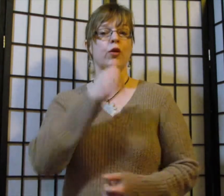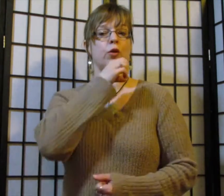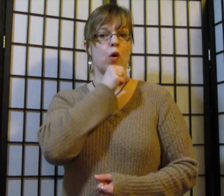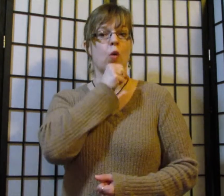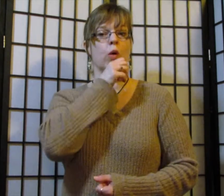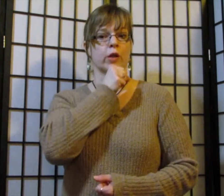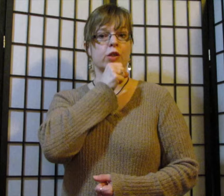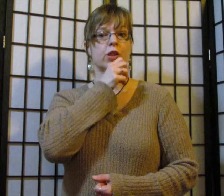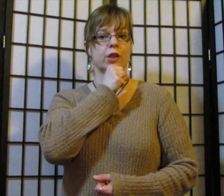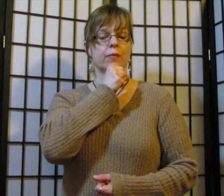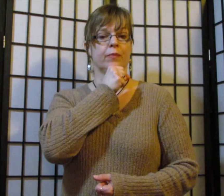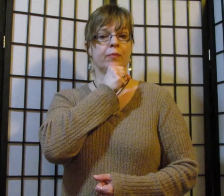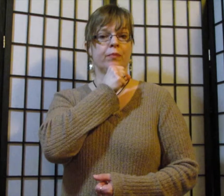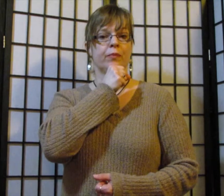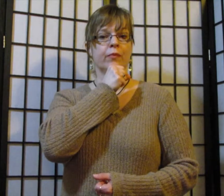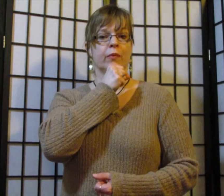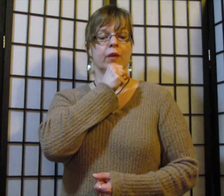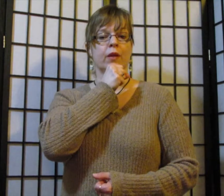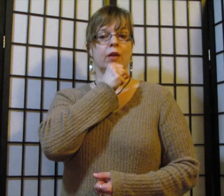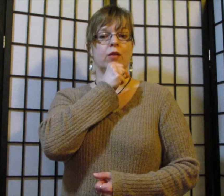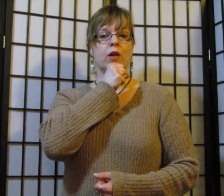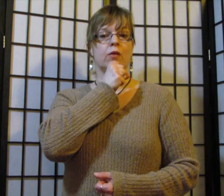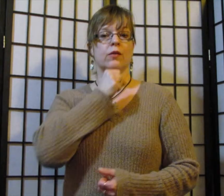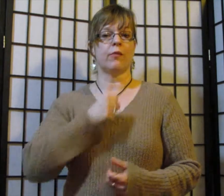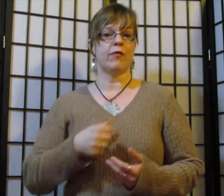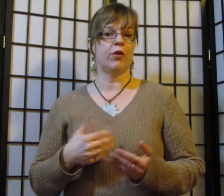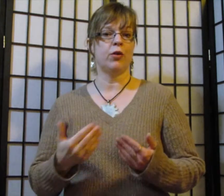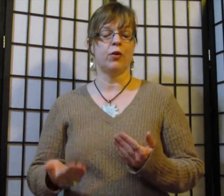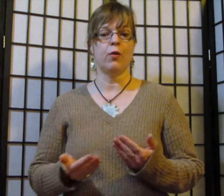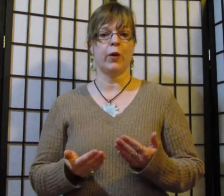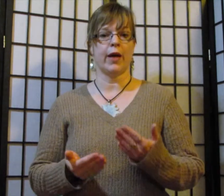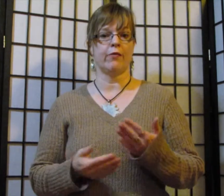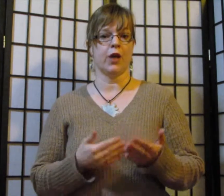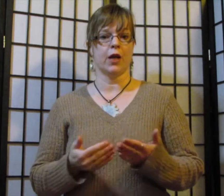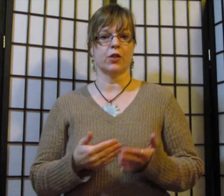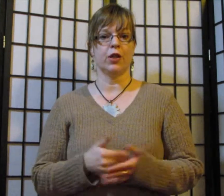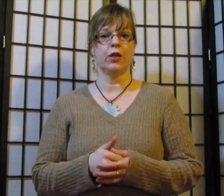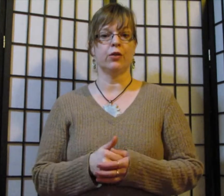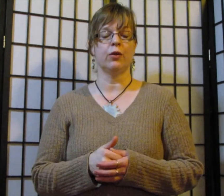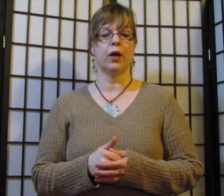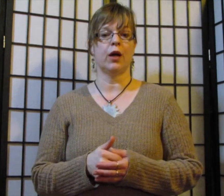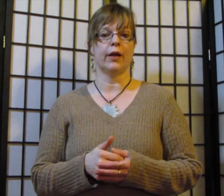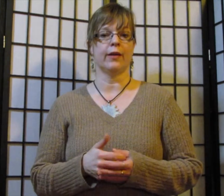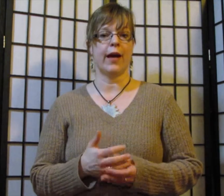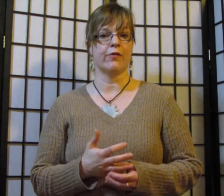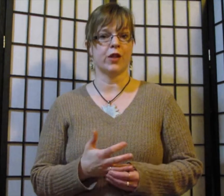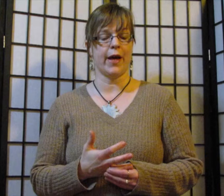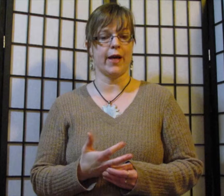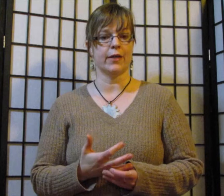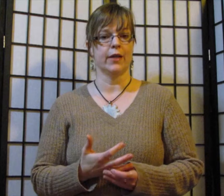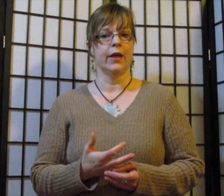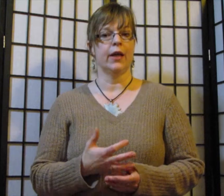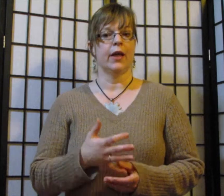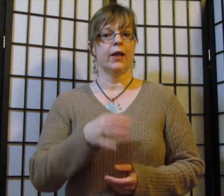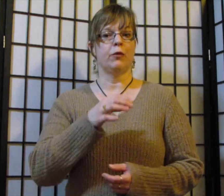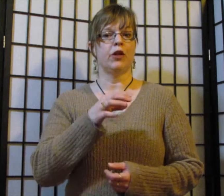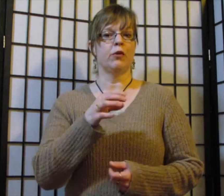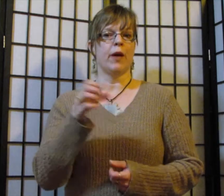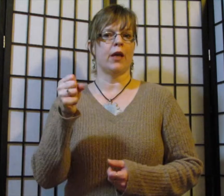food orange. So some of you, when I've talked to you on live chat, when you were making